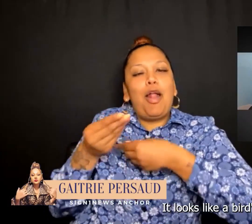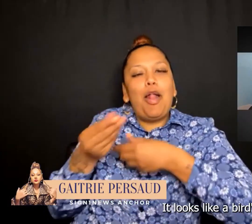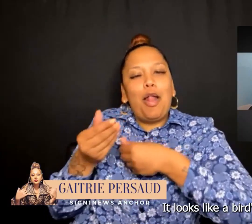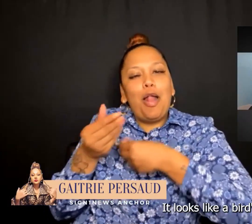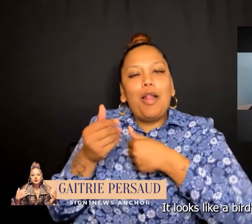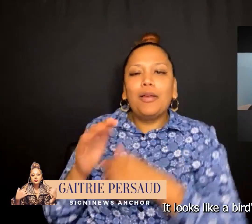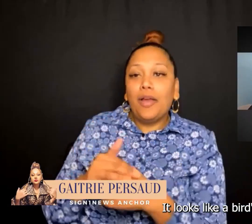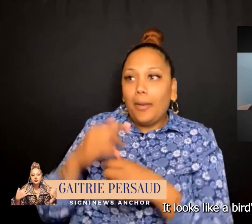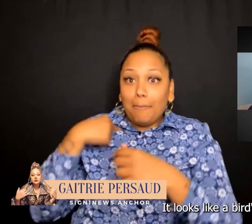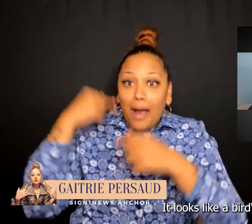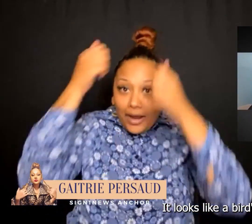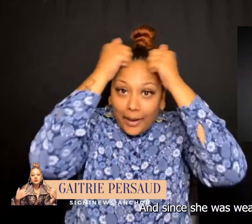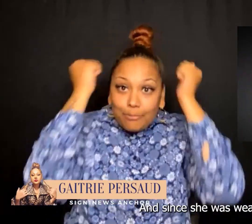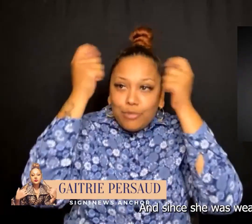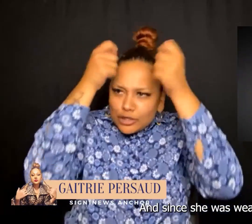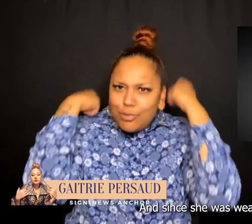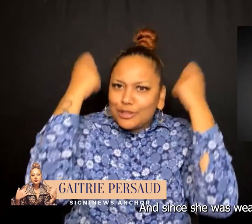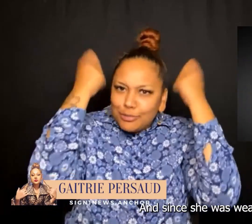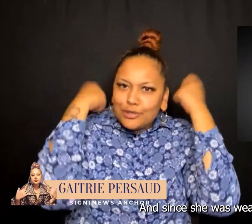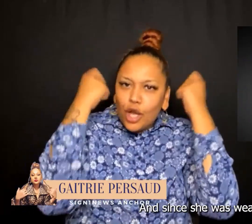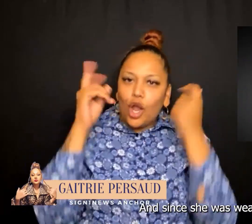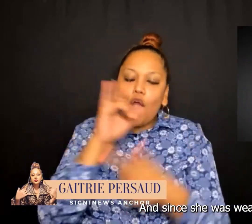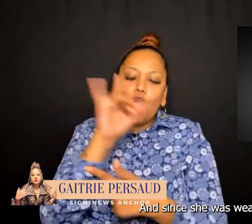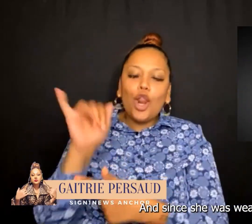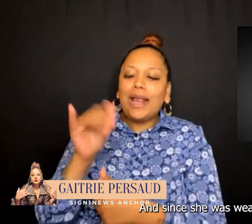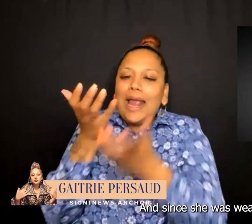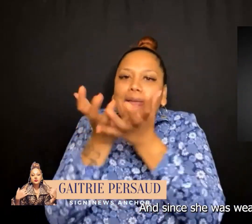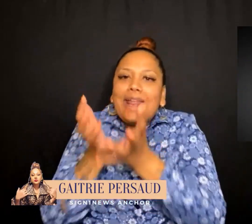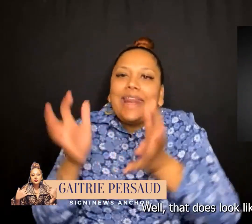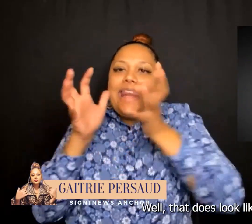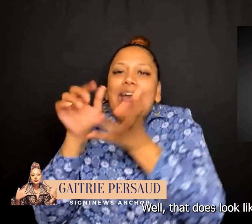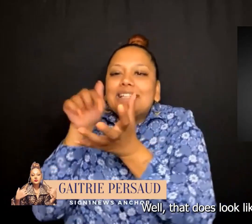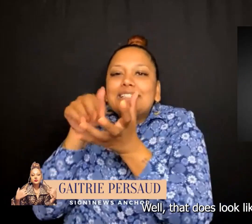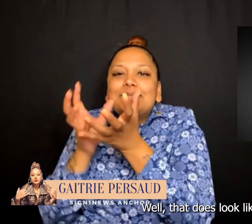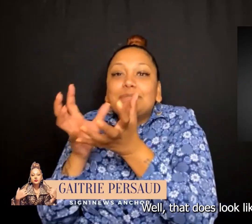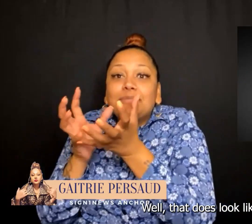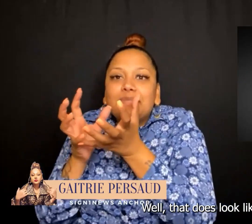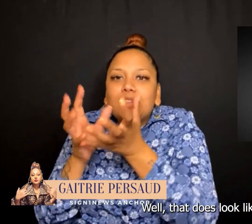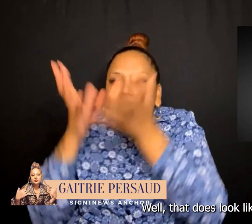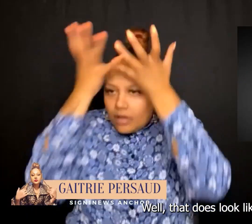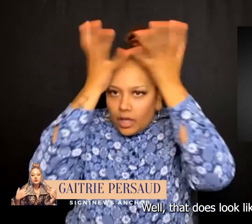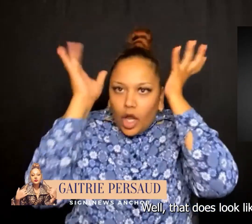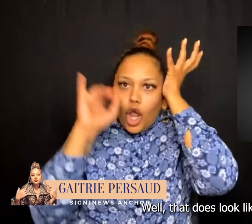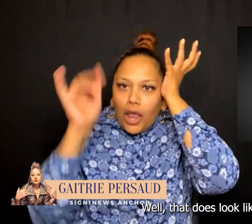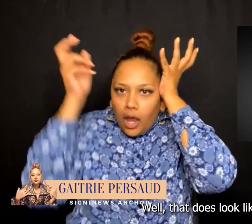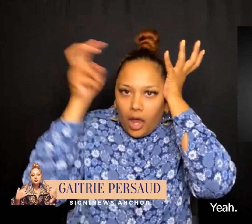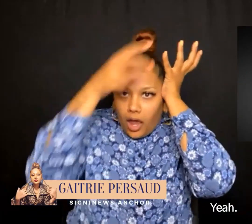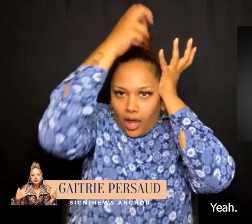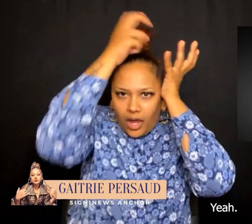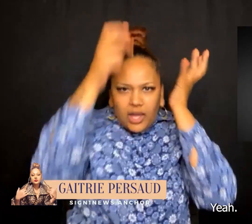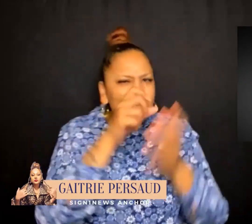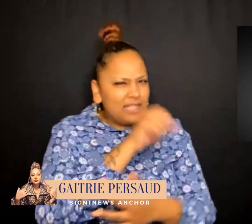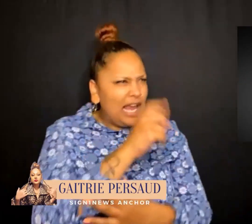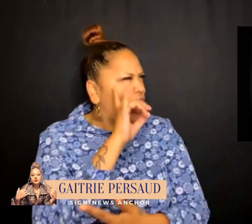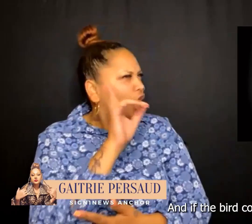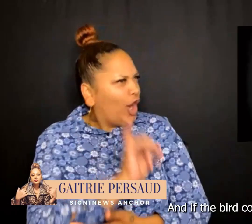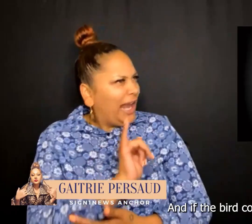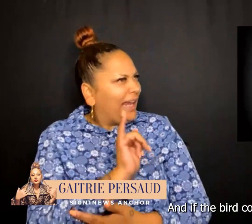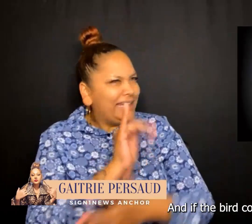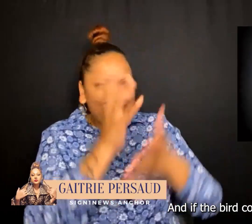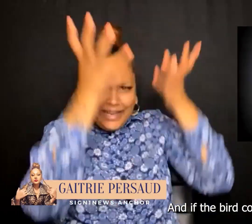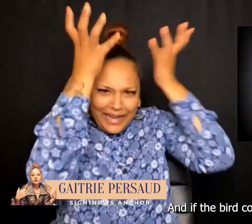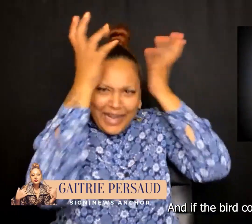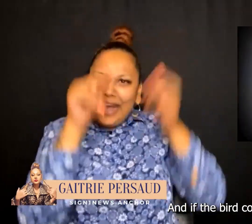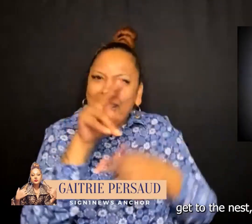hair, it looks like a bird's nest. And since she was wearing it up, Well, that does look like a nest. Yeah. and